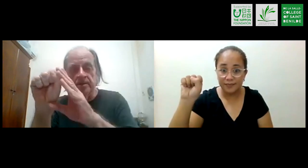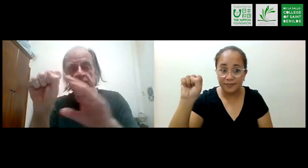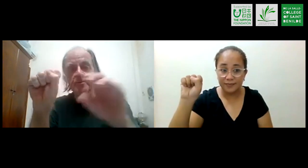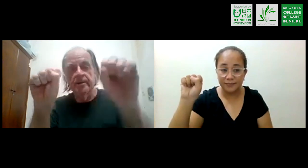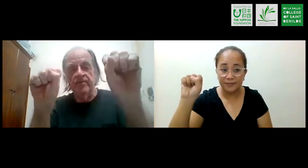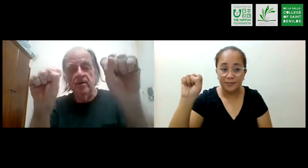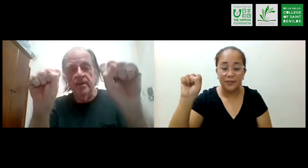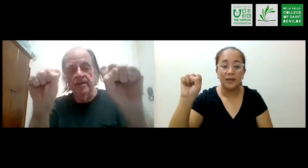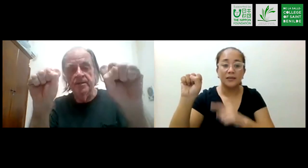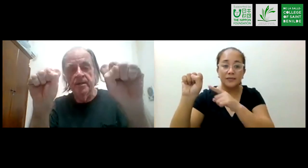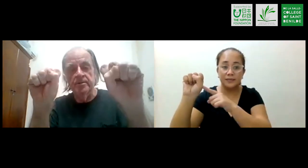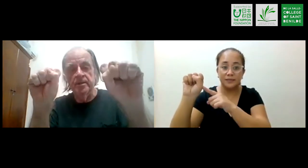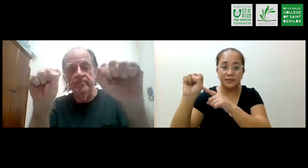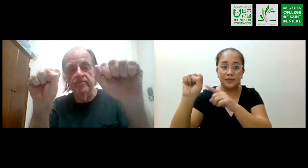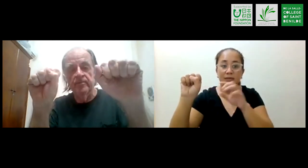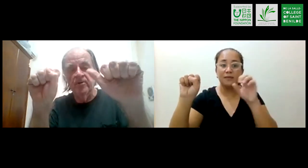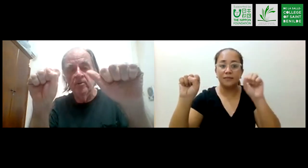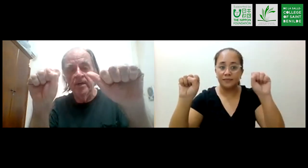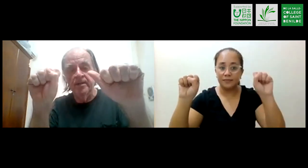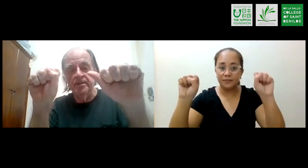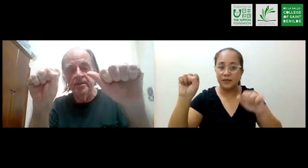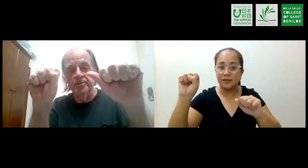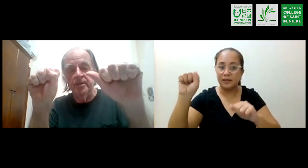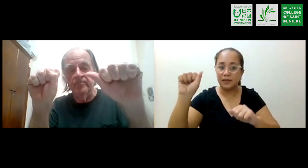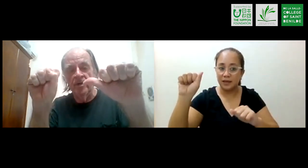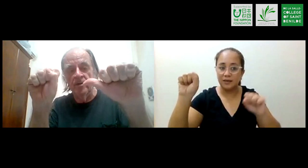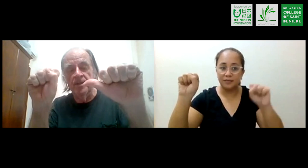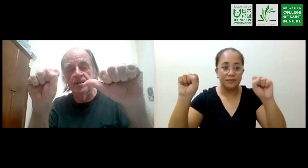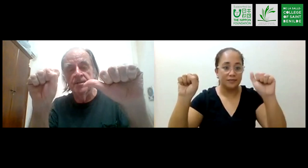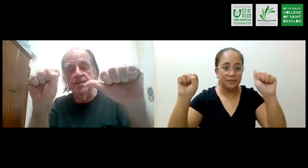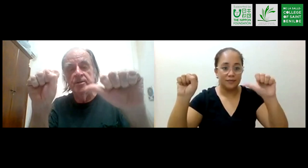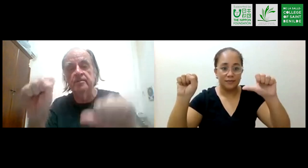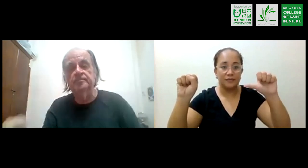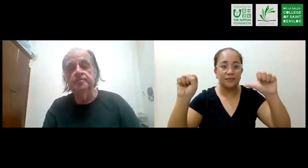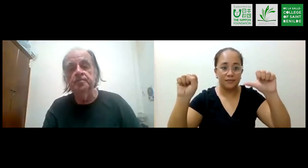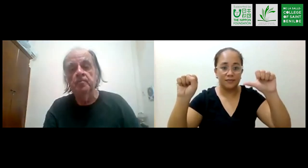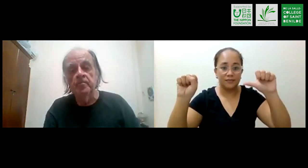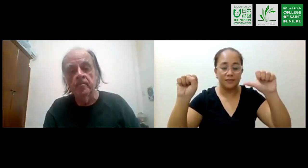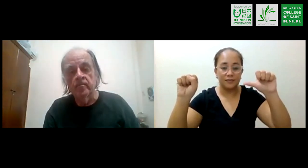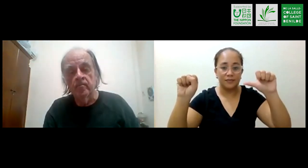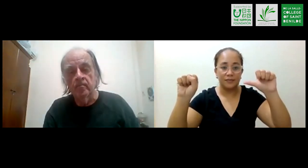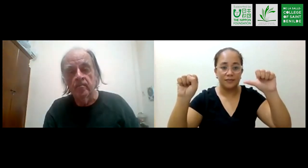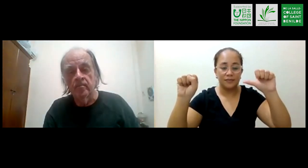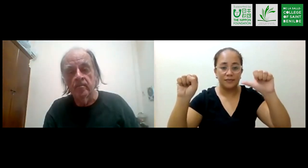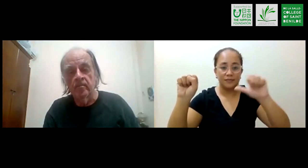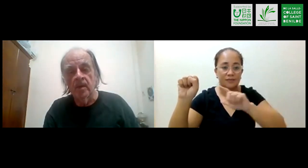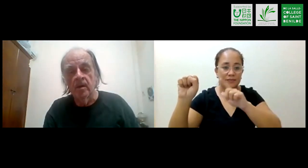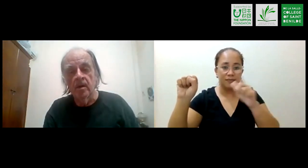So this hand shape followed by this hand shape, followed by this hand shape, followed by this hand shape.